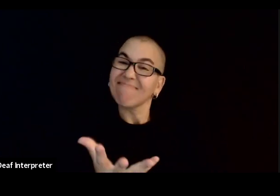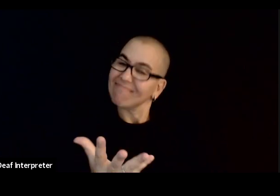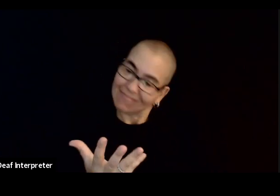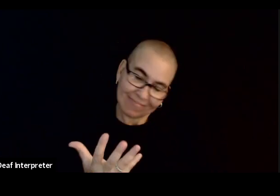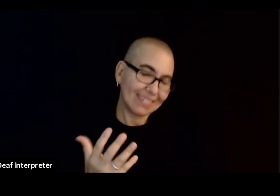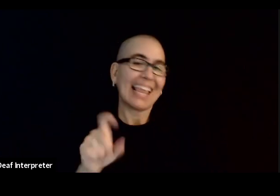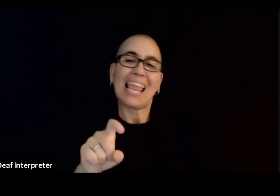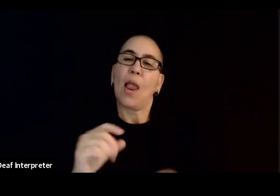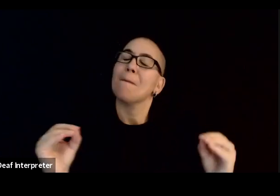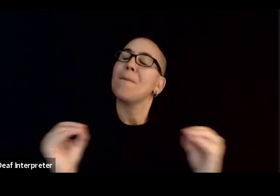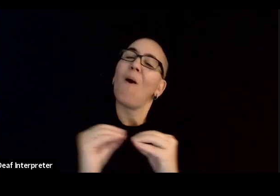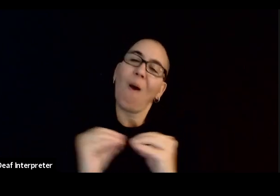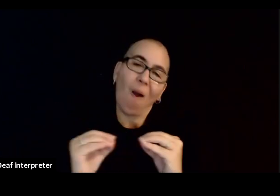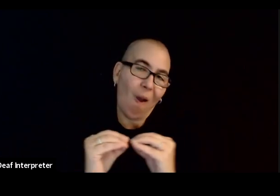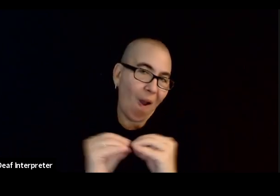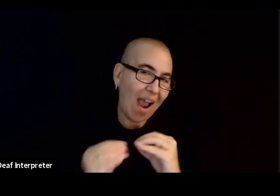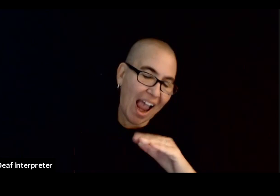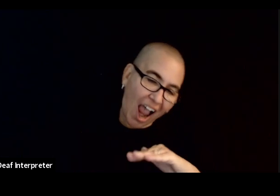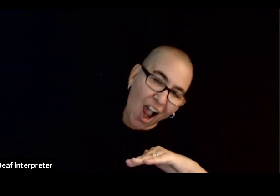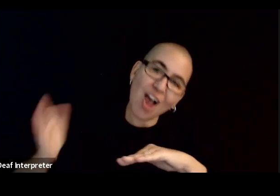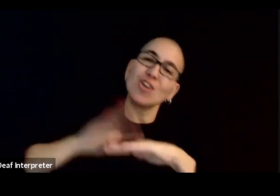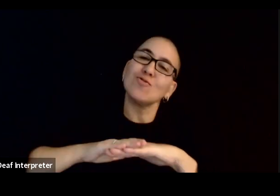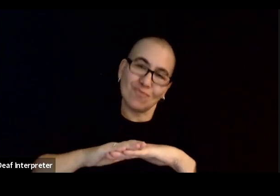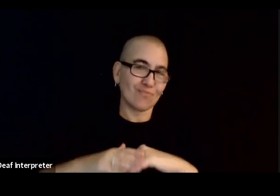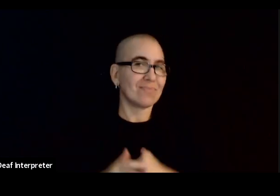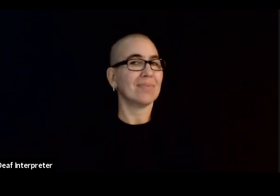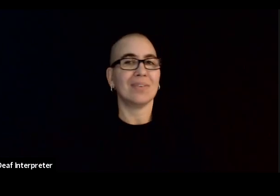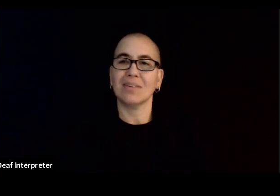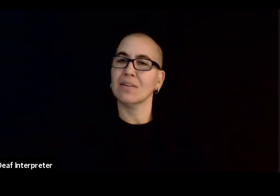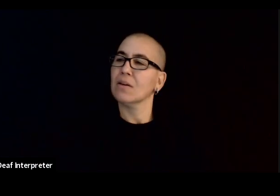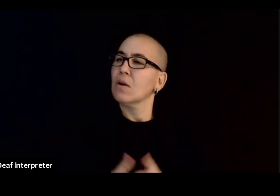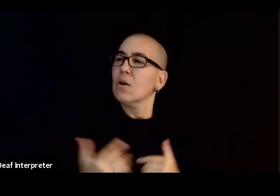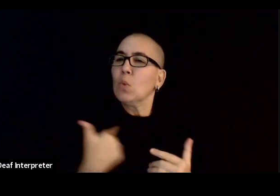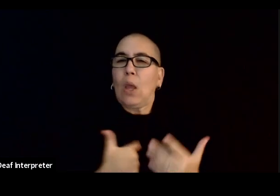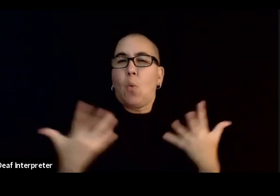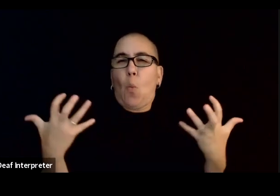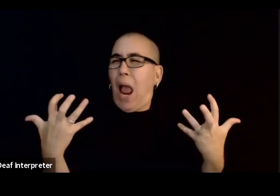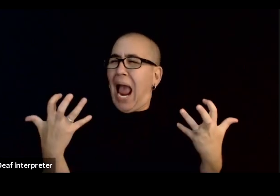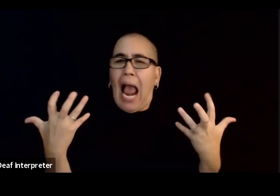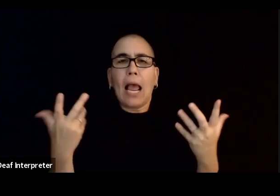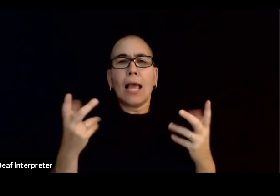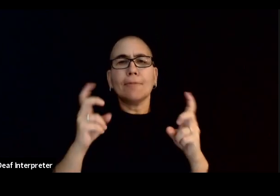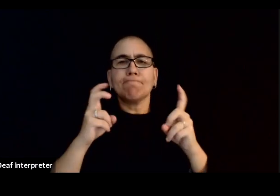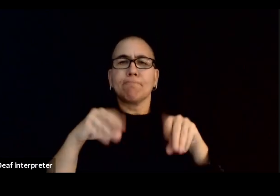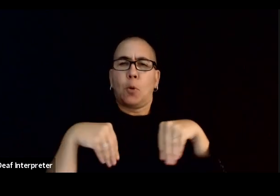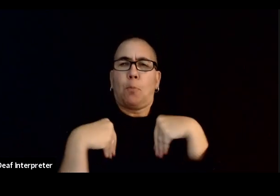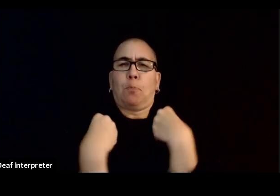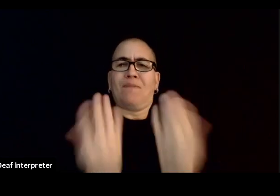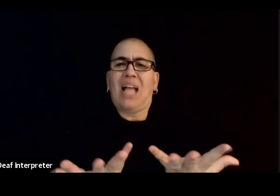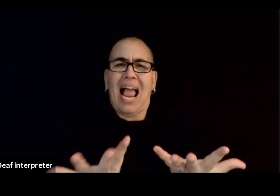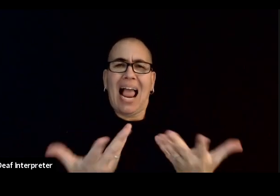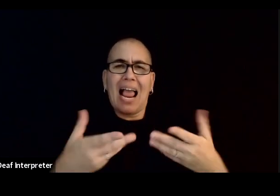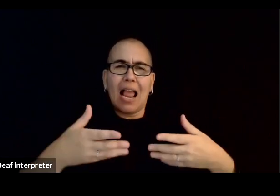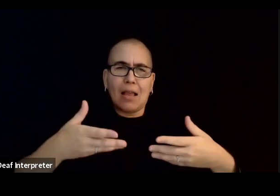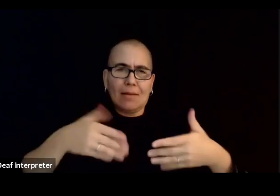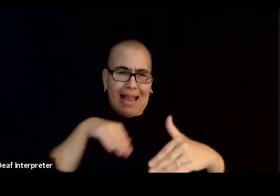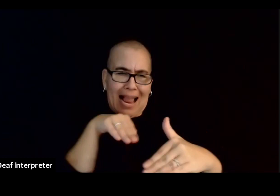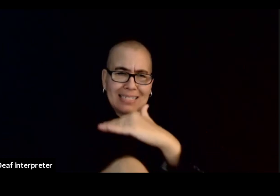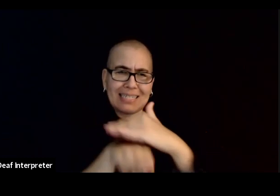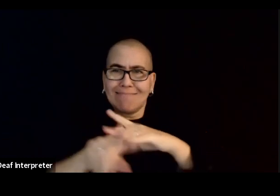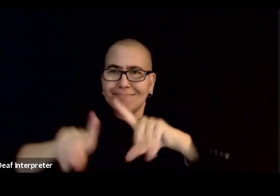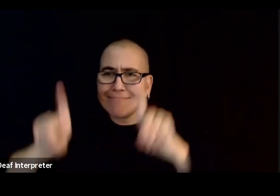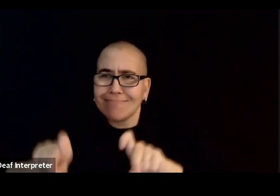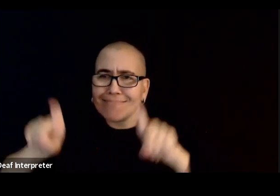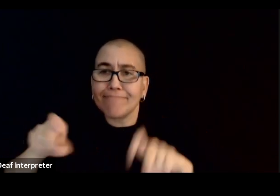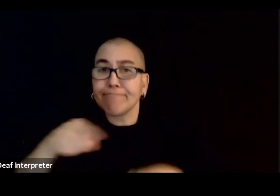continue testing, doing much more testing in our long-term care settings, doing more testing in schools, universities,